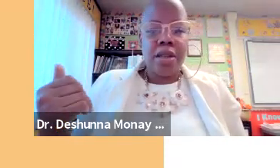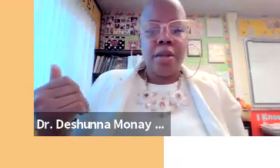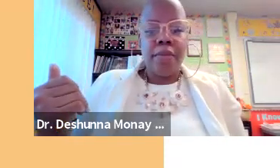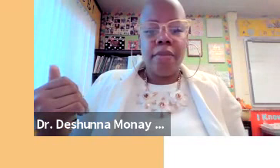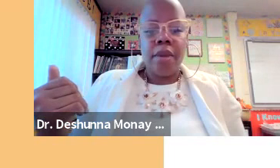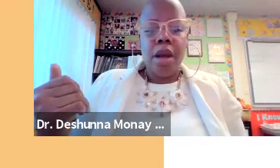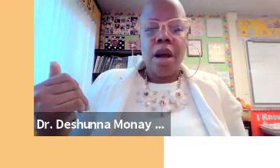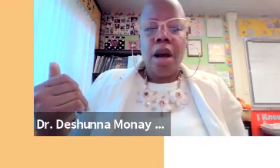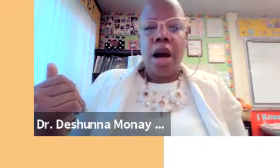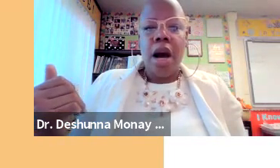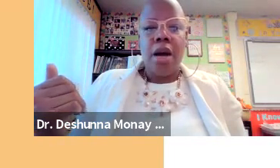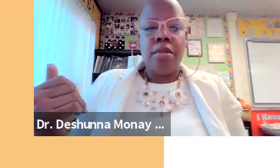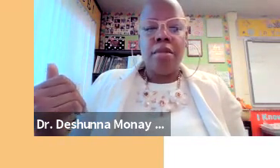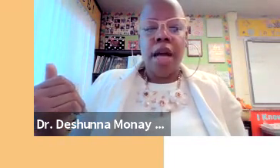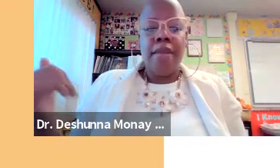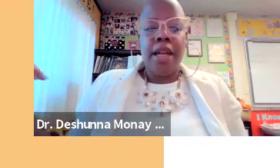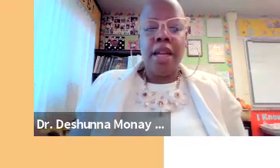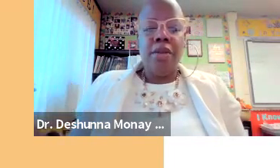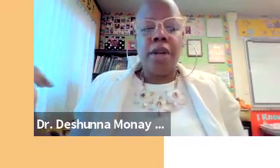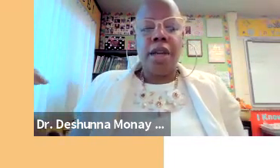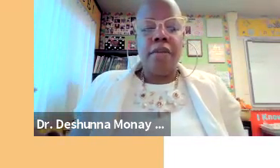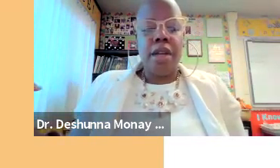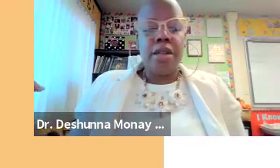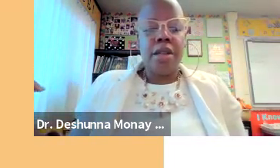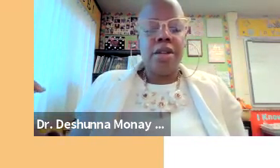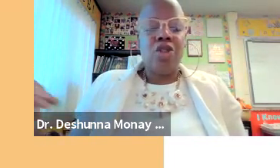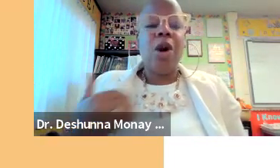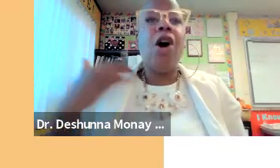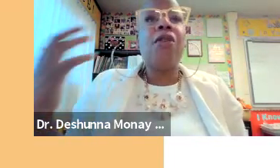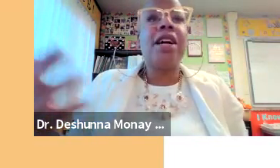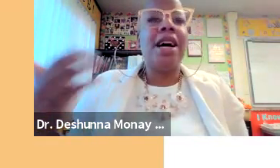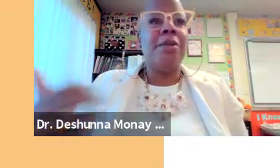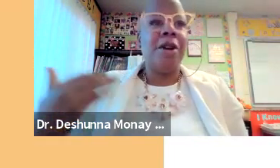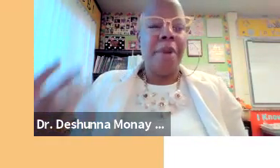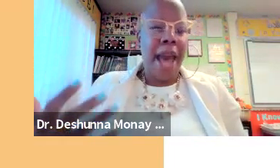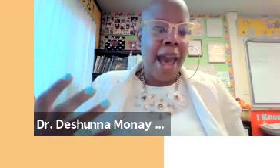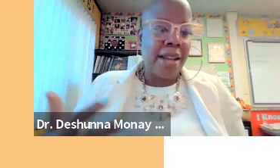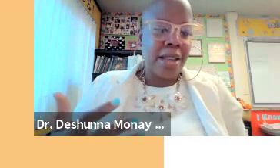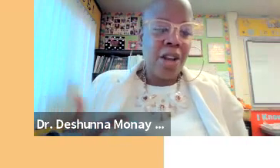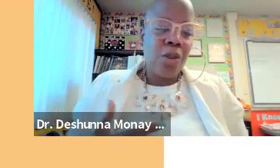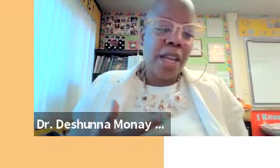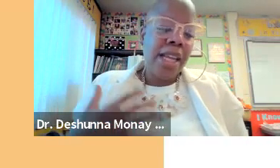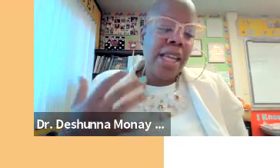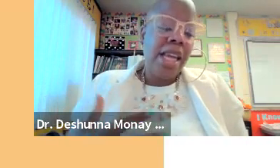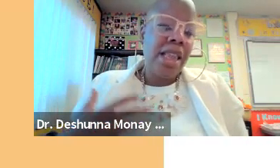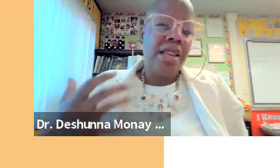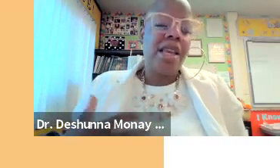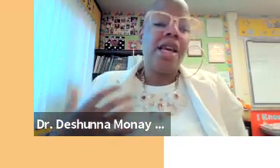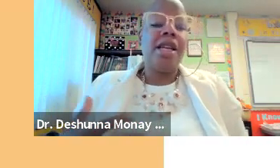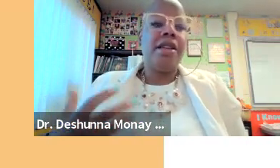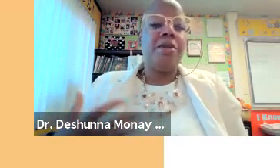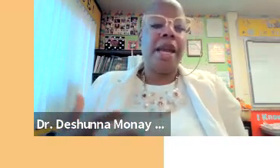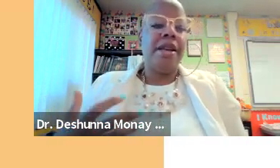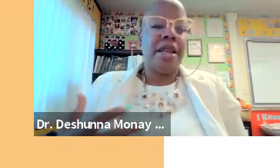support system. And they need forgiveness to overcome their past. So they need